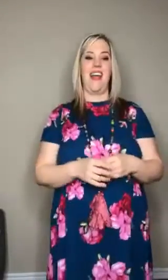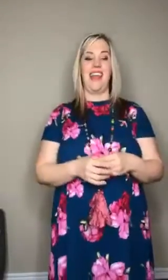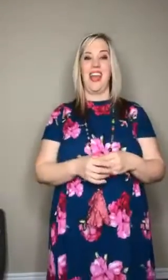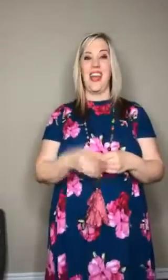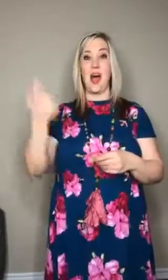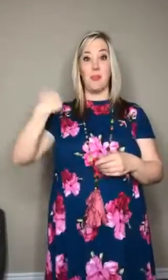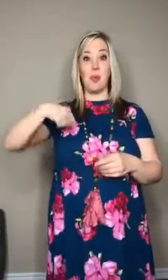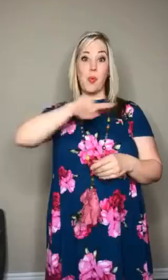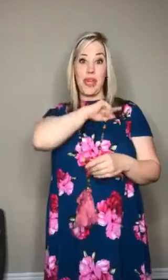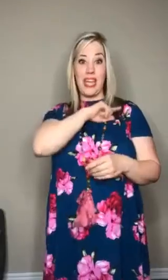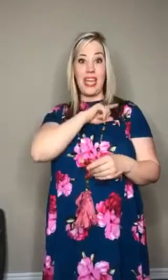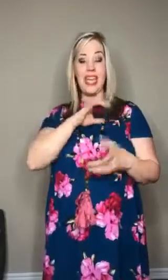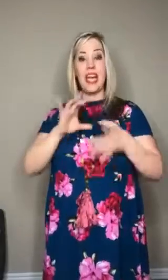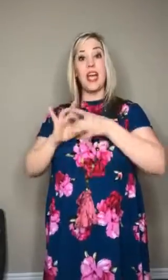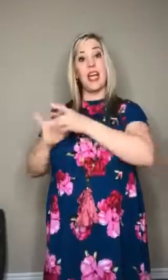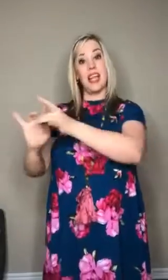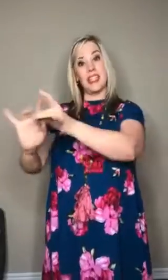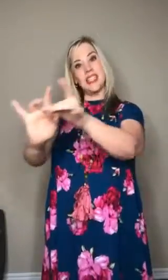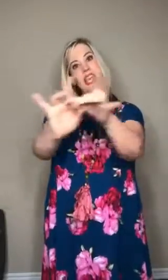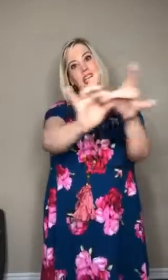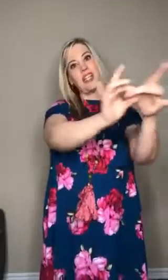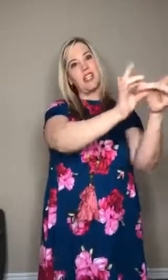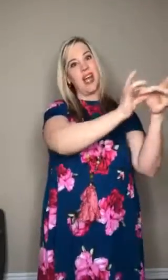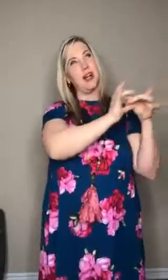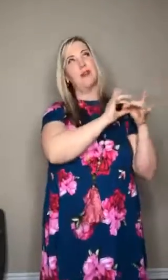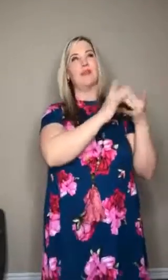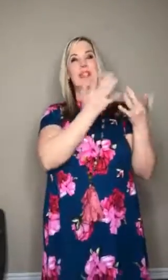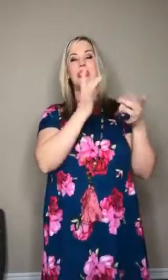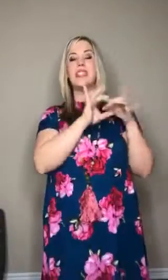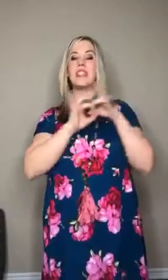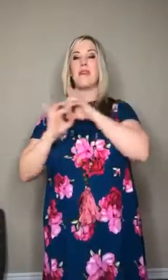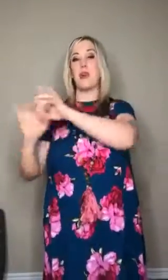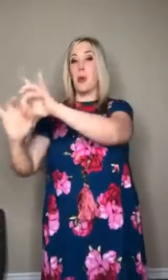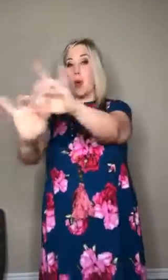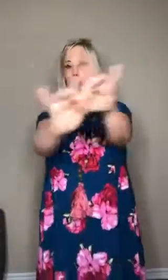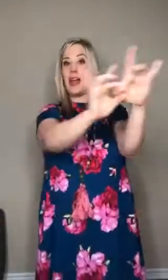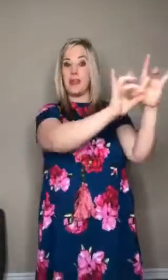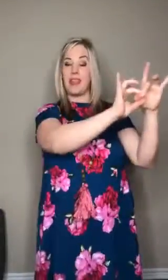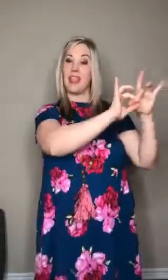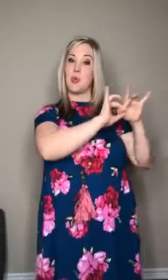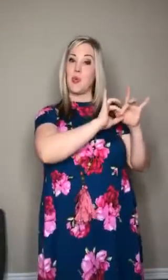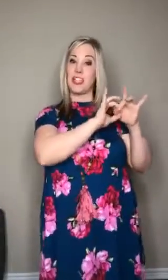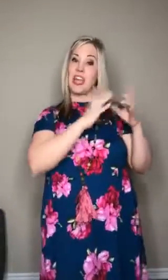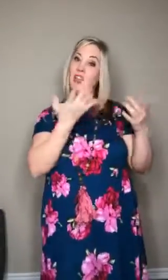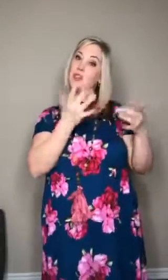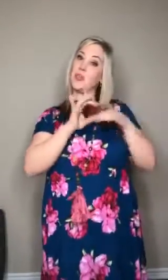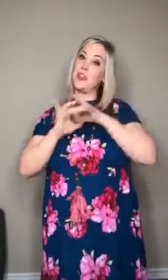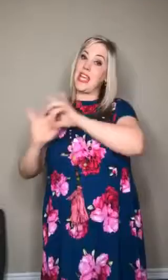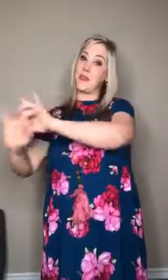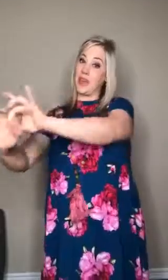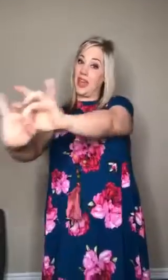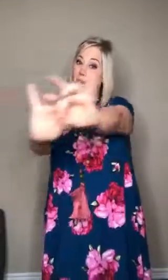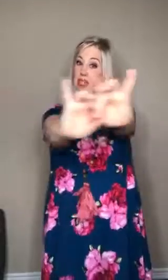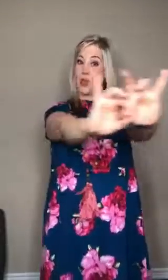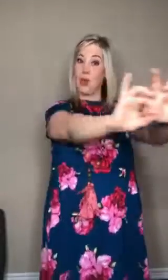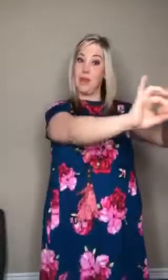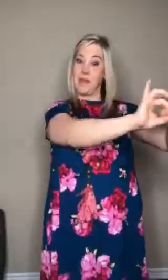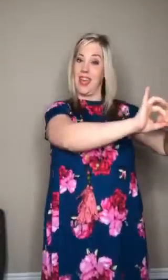and then we, and this is like, this is a sign for cooperate, but like to work together. So we take it big and we circle it